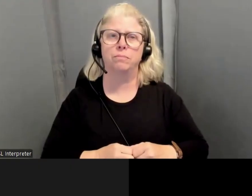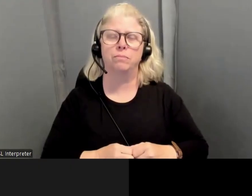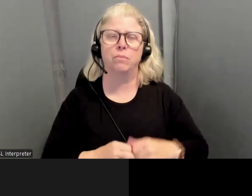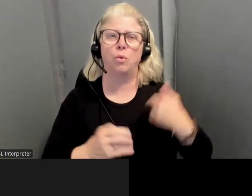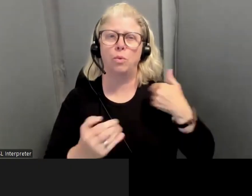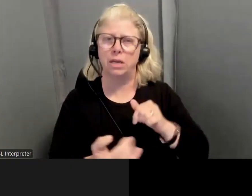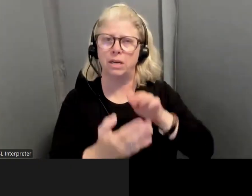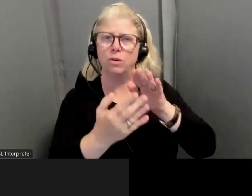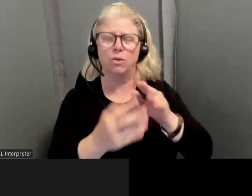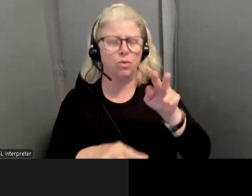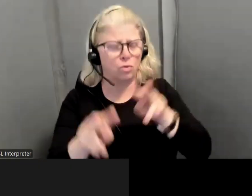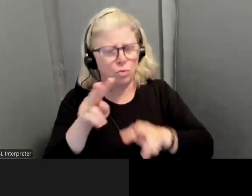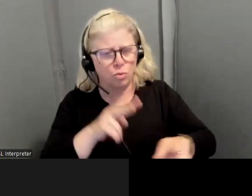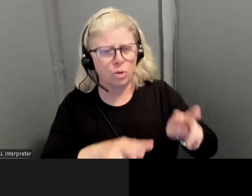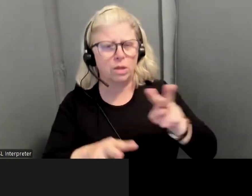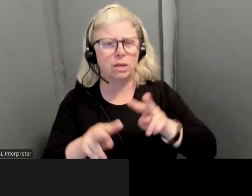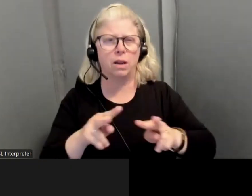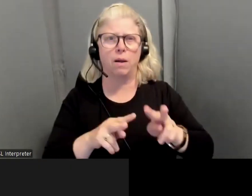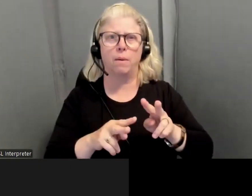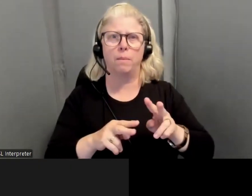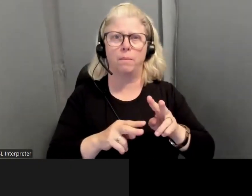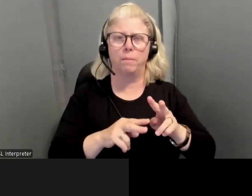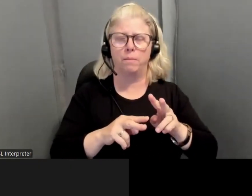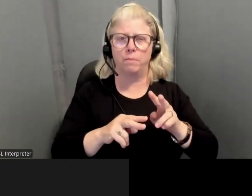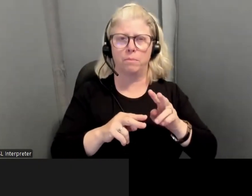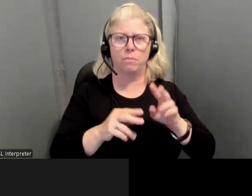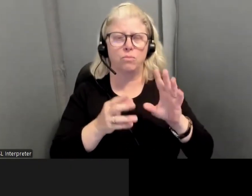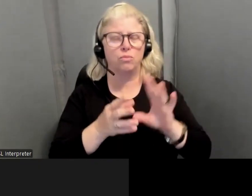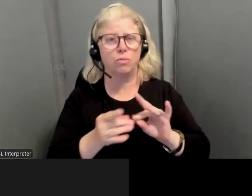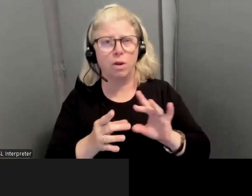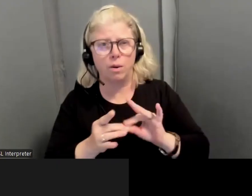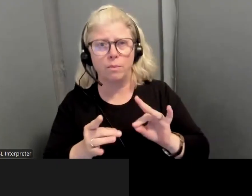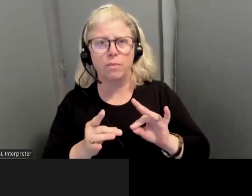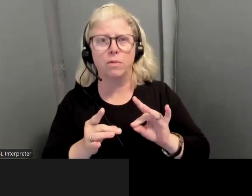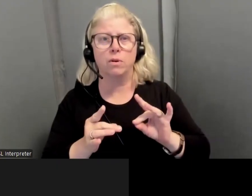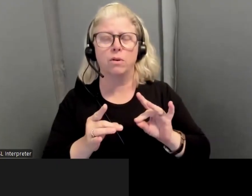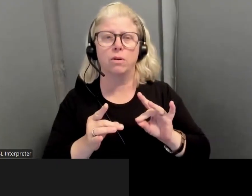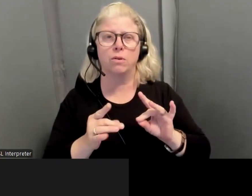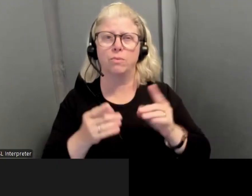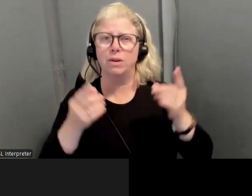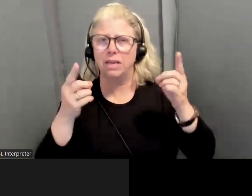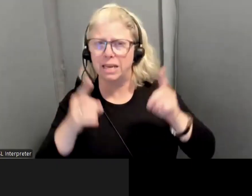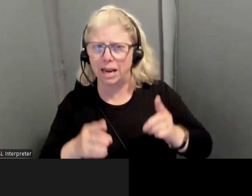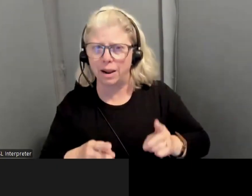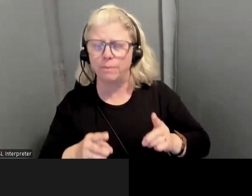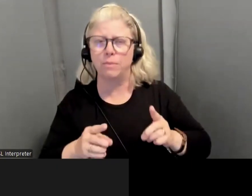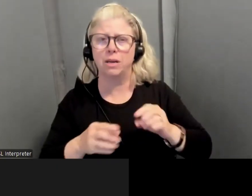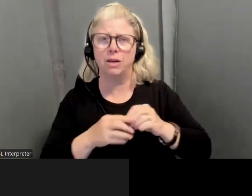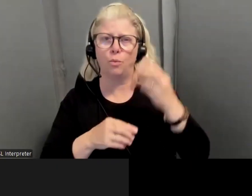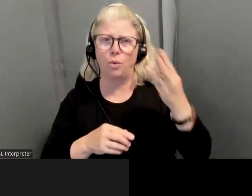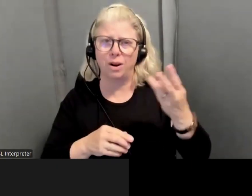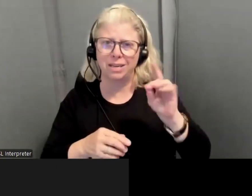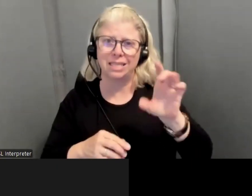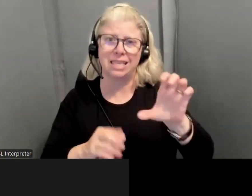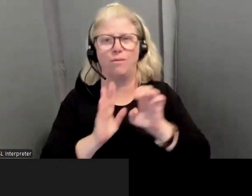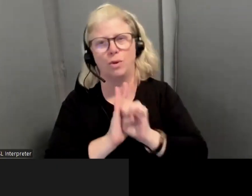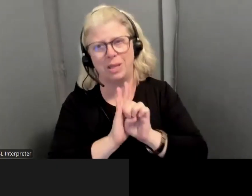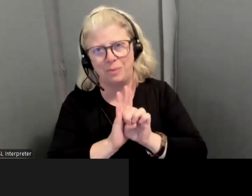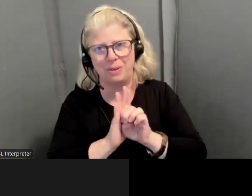with, looking at, observing, commenting about what's happening in Washington, D.C., for